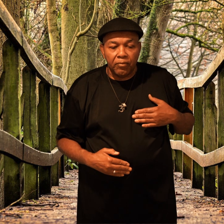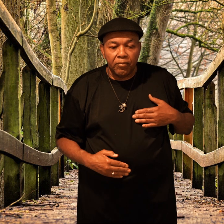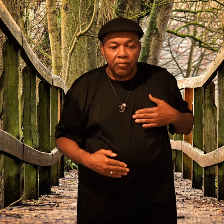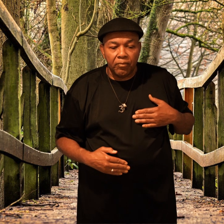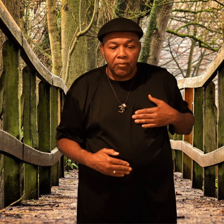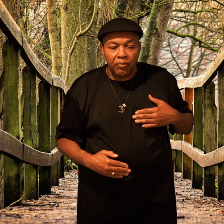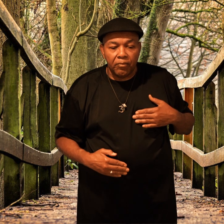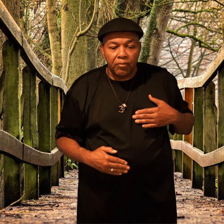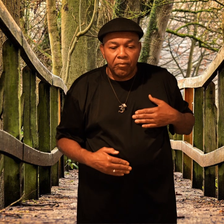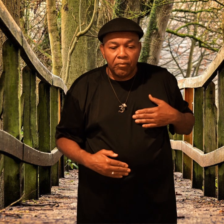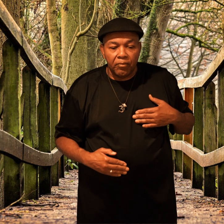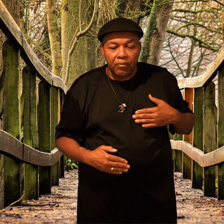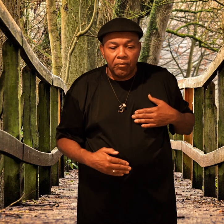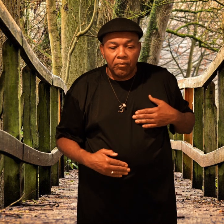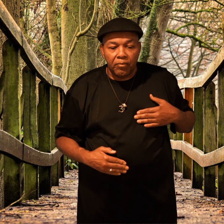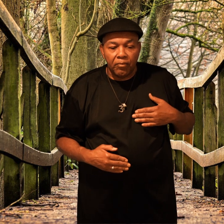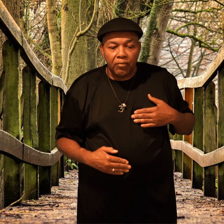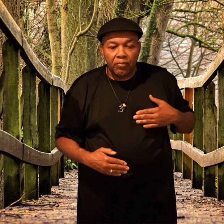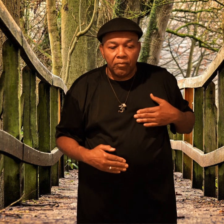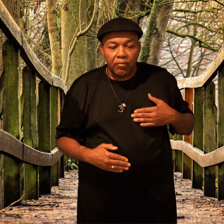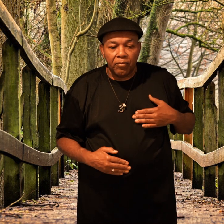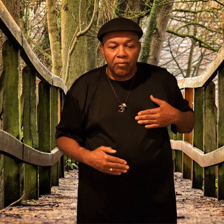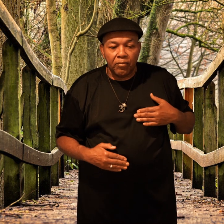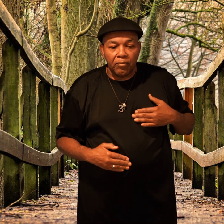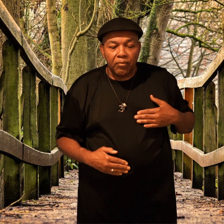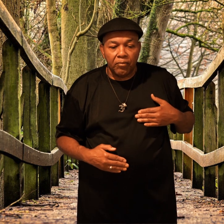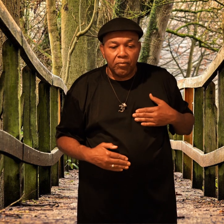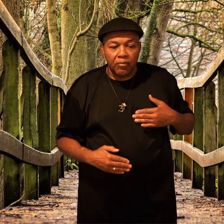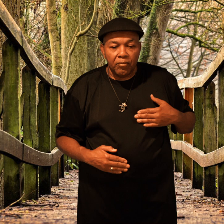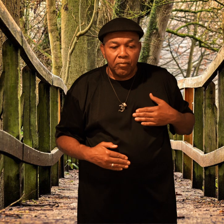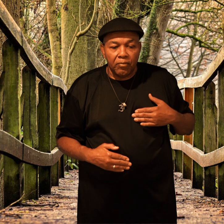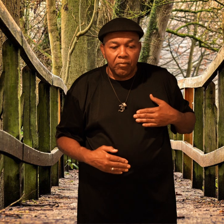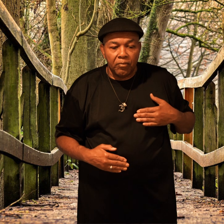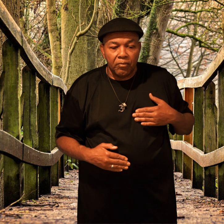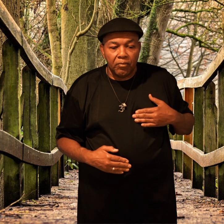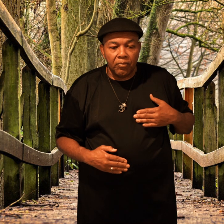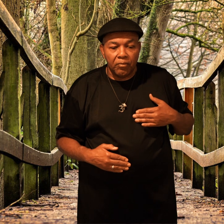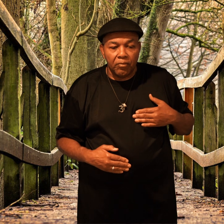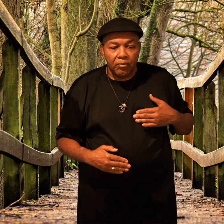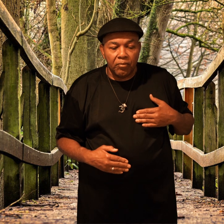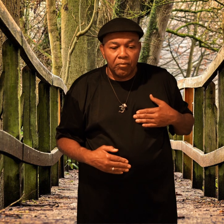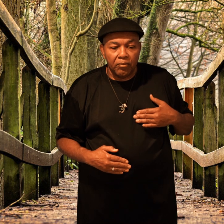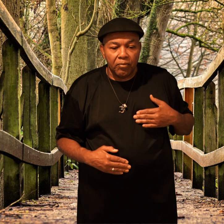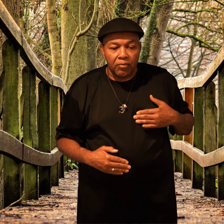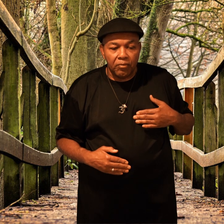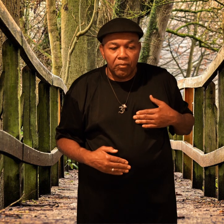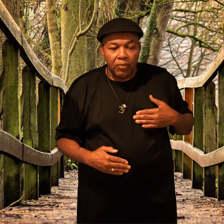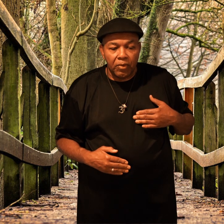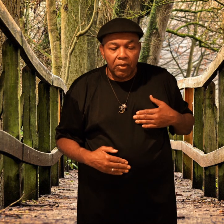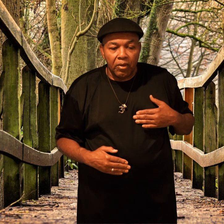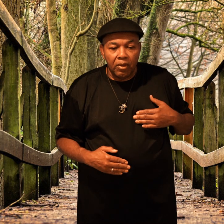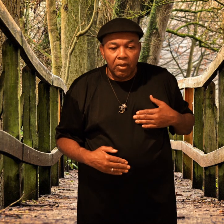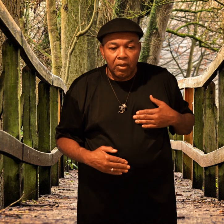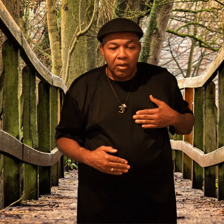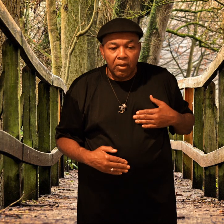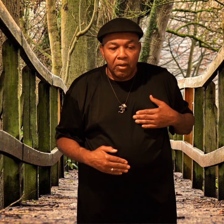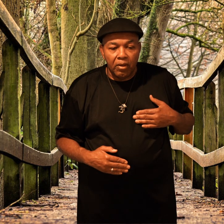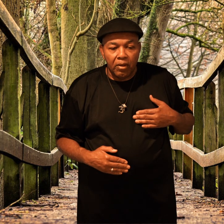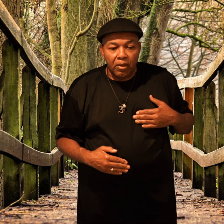with the energy of the third chakra, where you bring your power into your heart and your